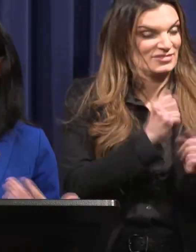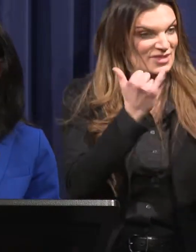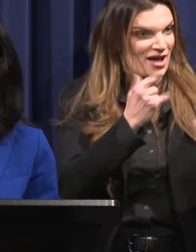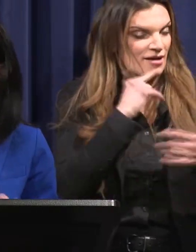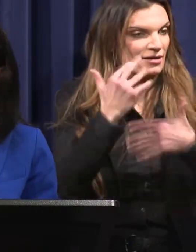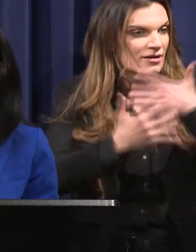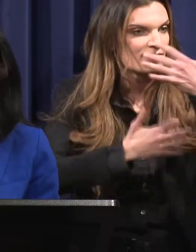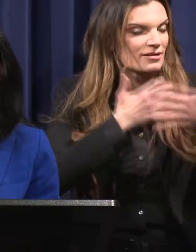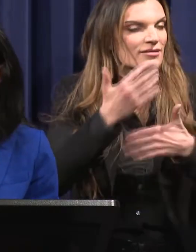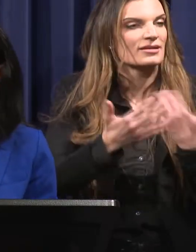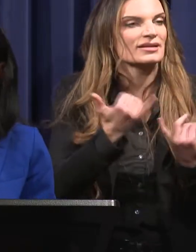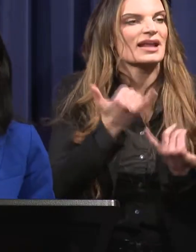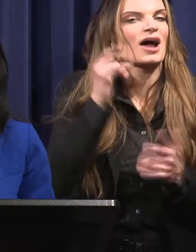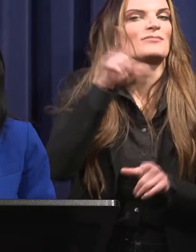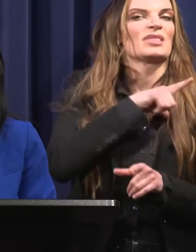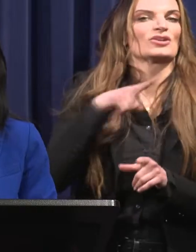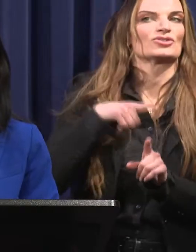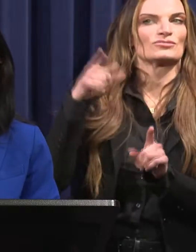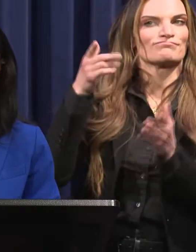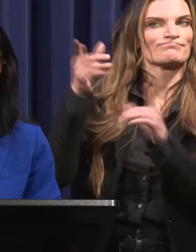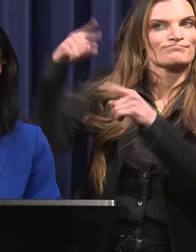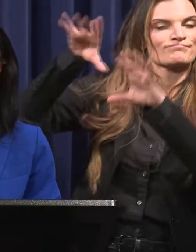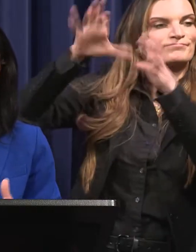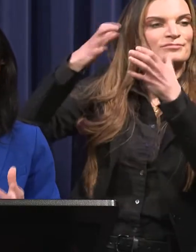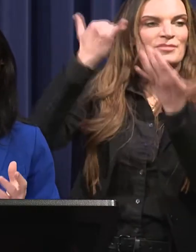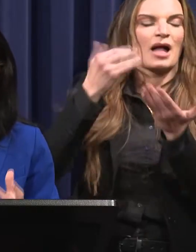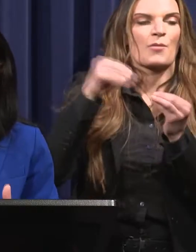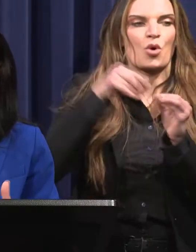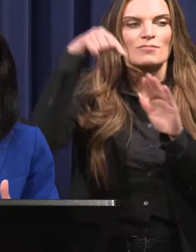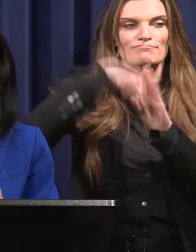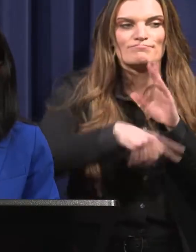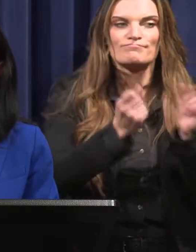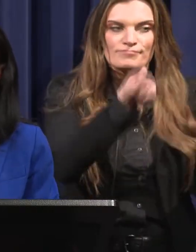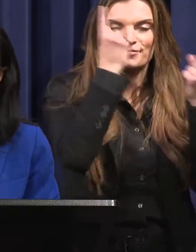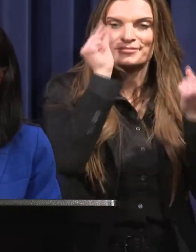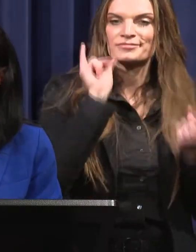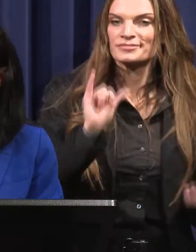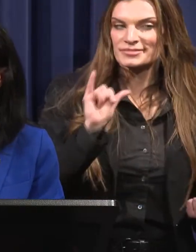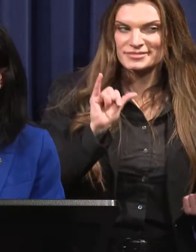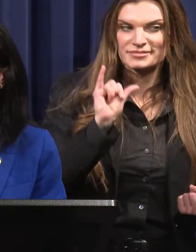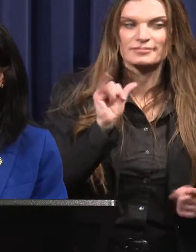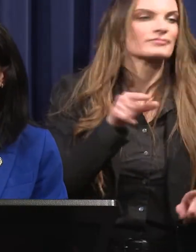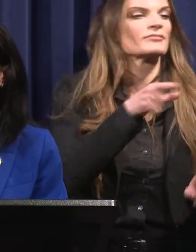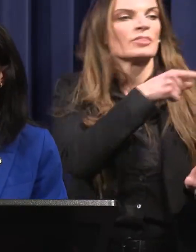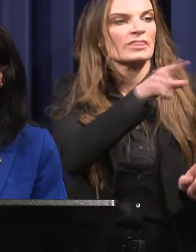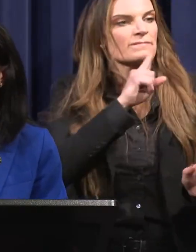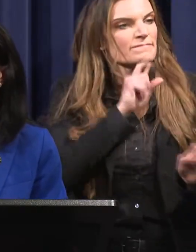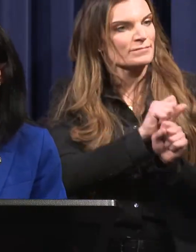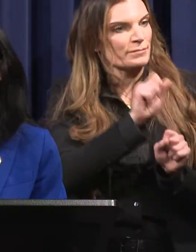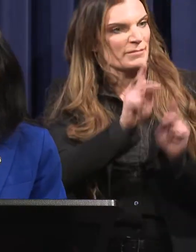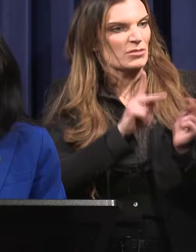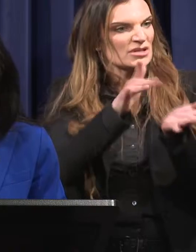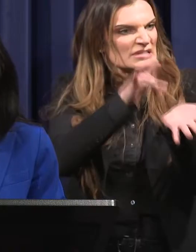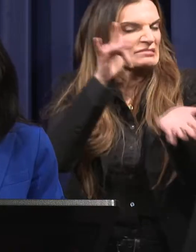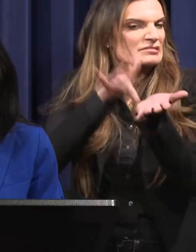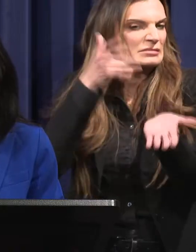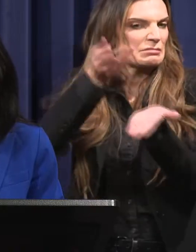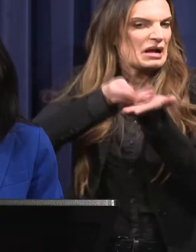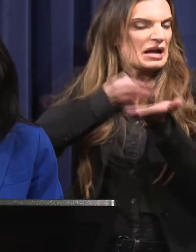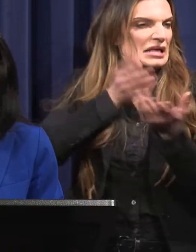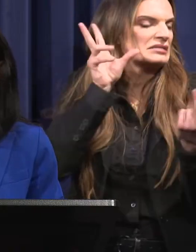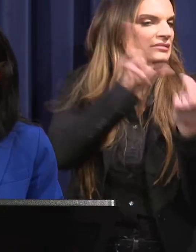an understanding, a better understanding, a greater understanding of exactly what kind of abuse we're talking about, the time is